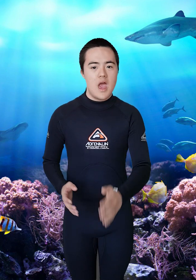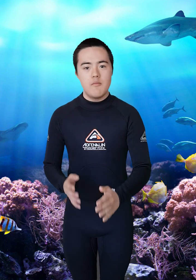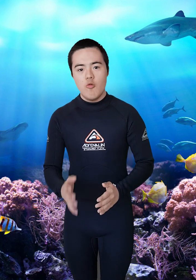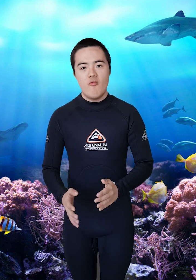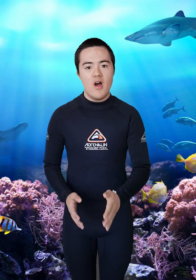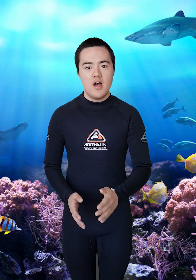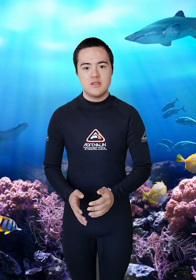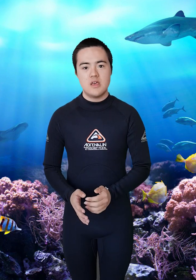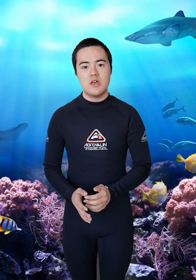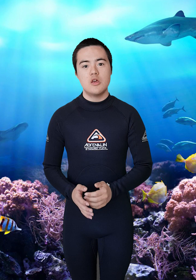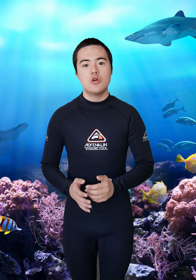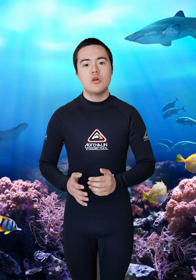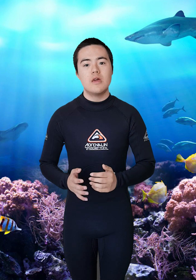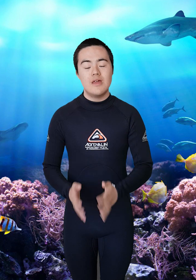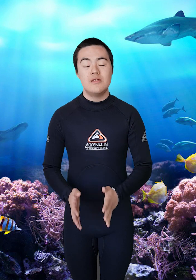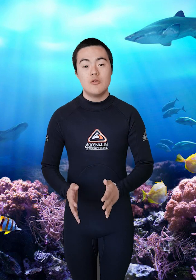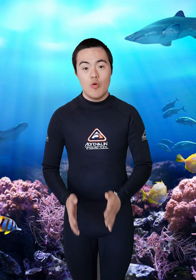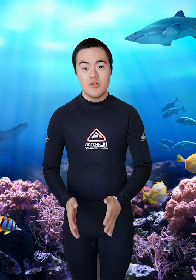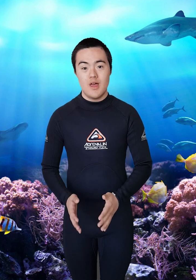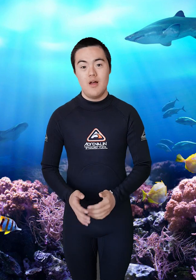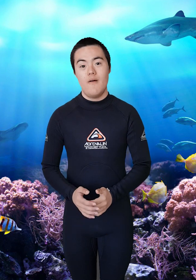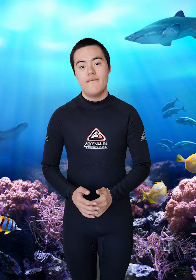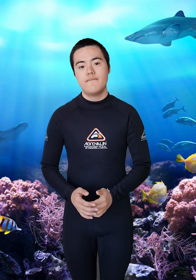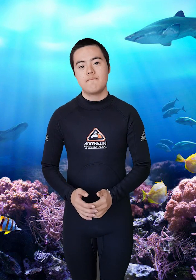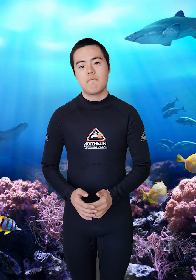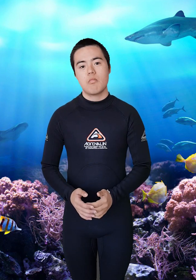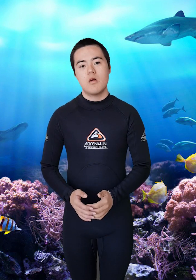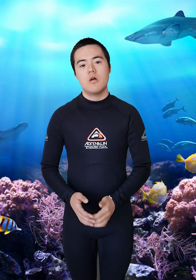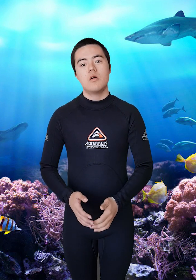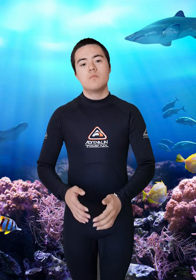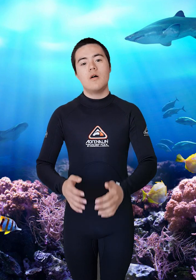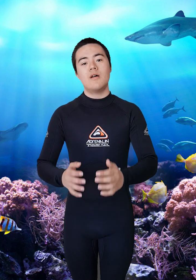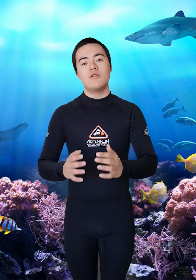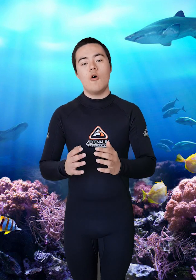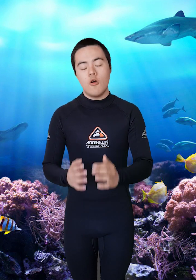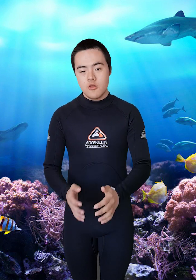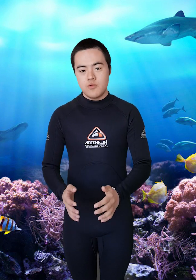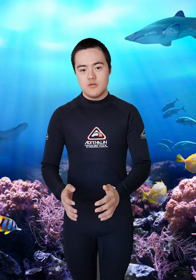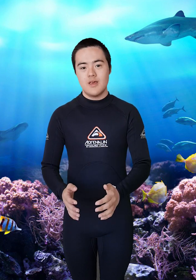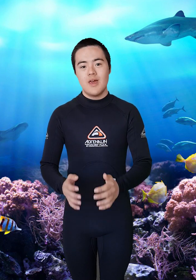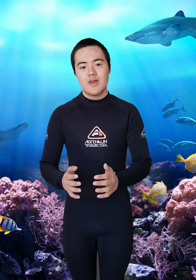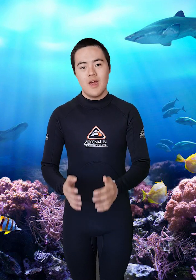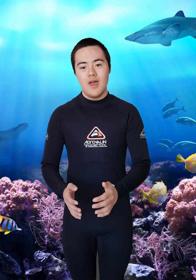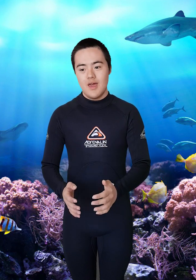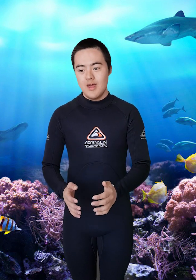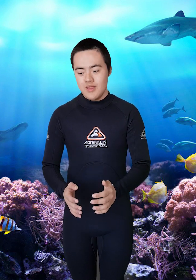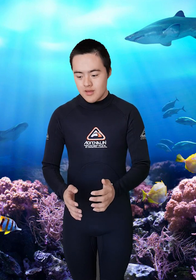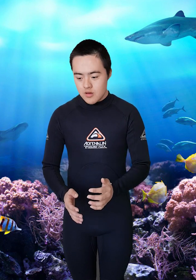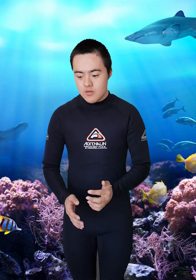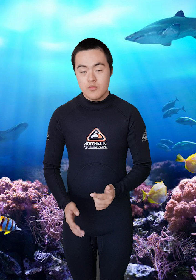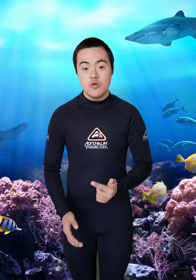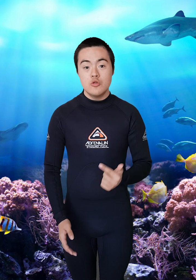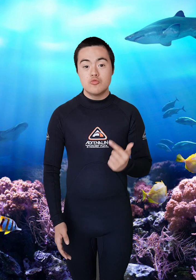move fast in the water, but an octopus can put